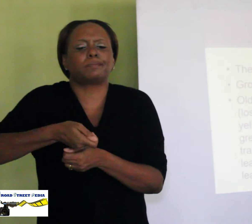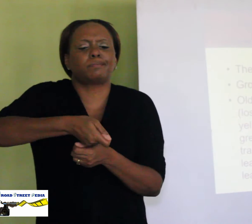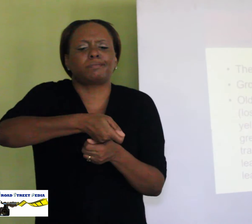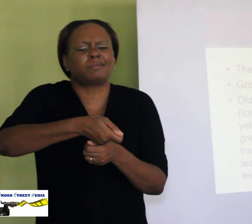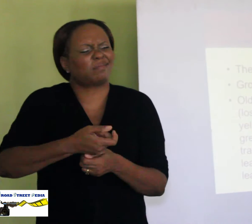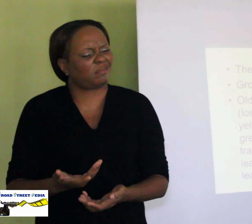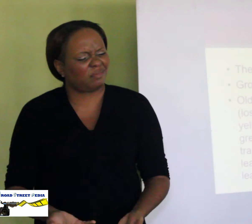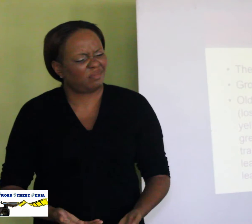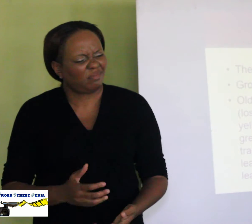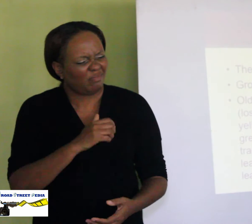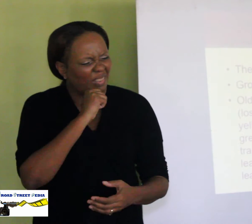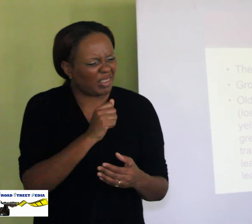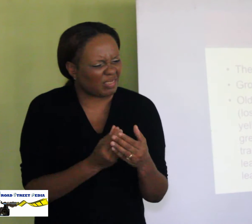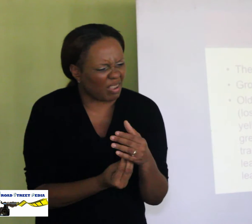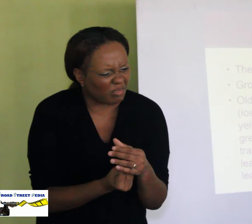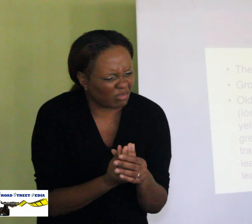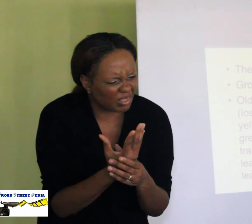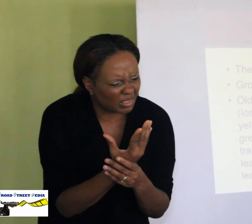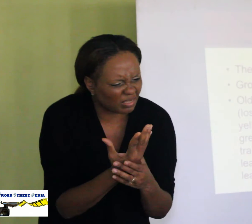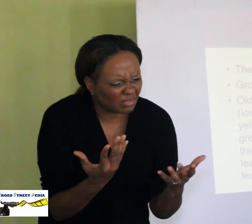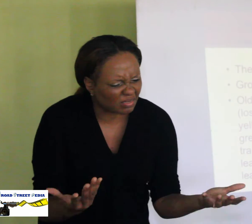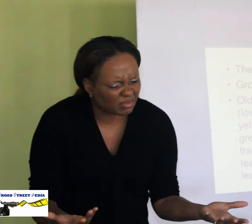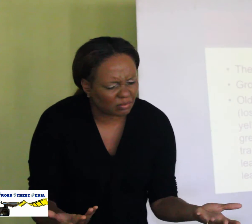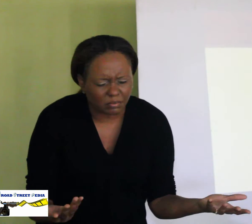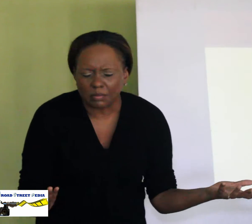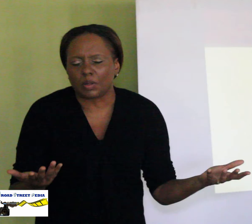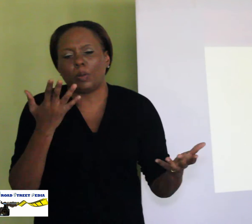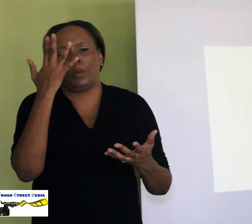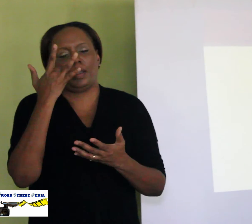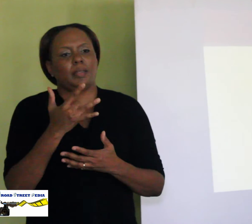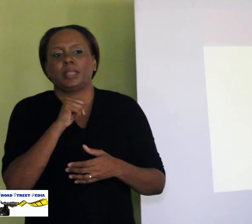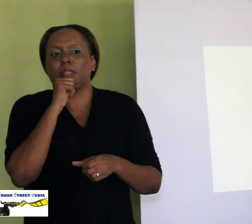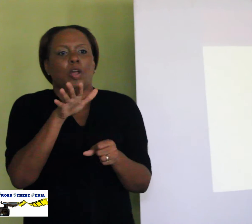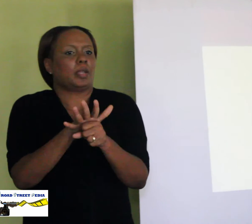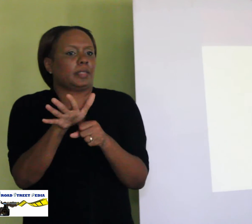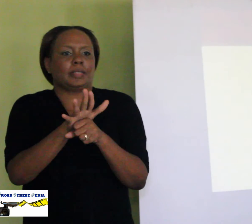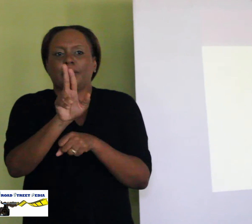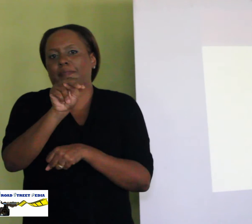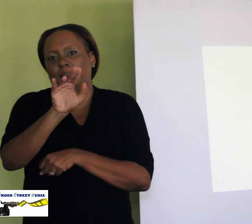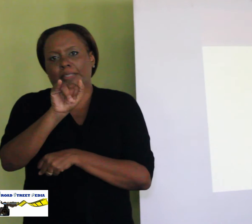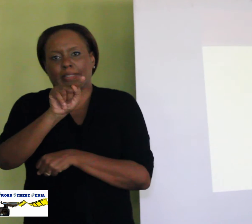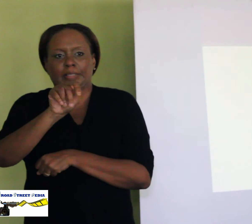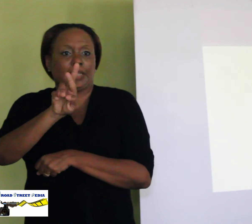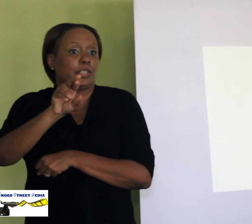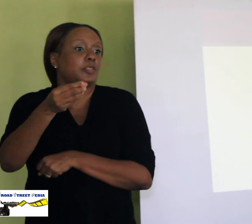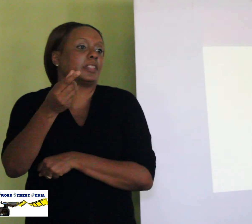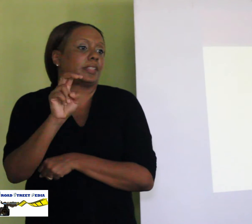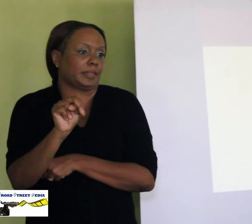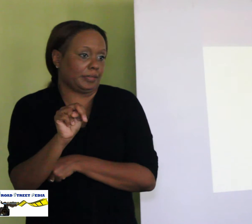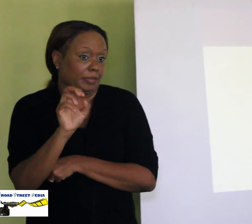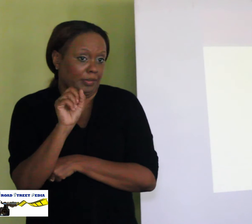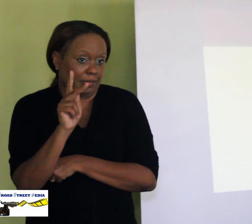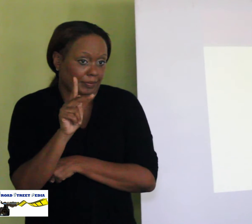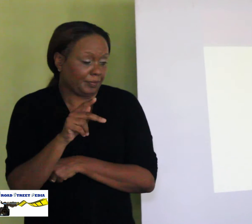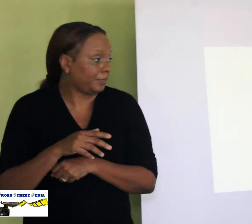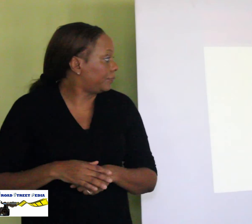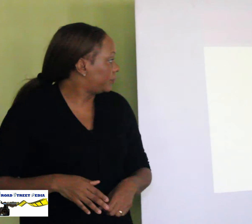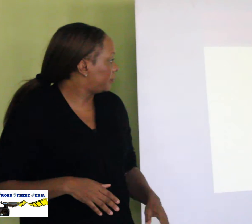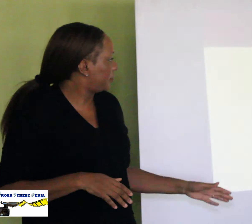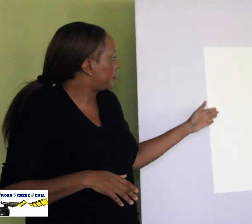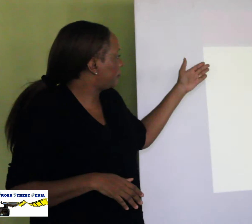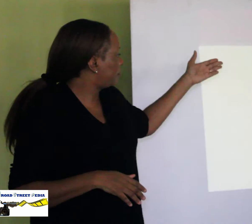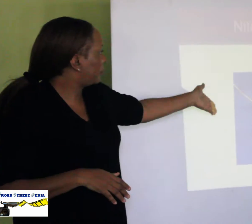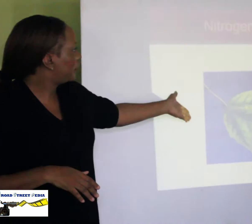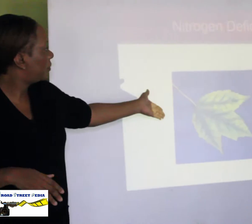it's not growing. The next slide will show what the leaf will look like. And if you look at